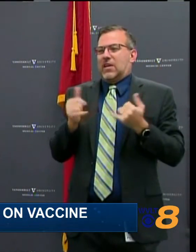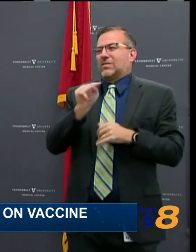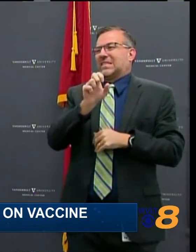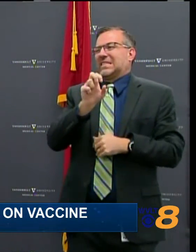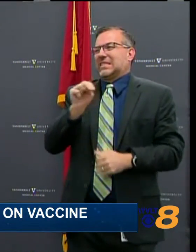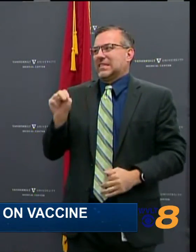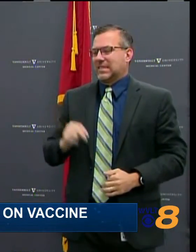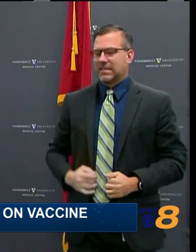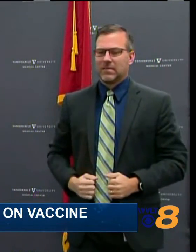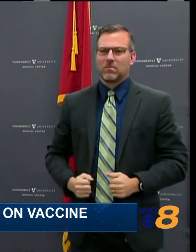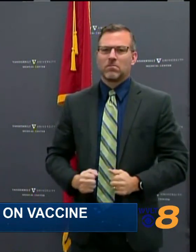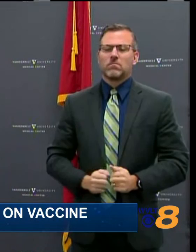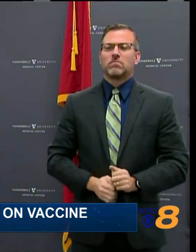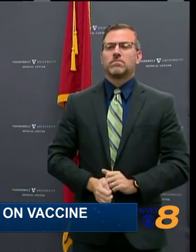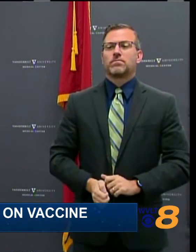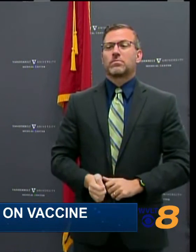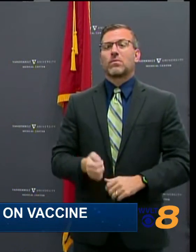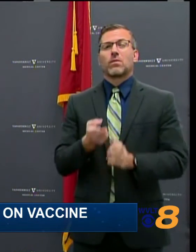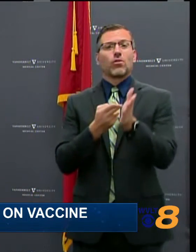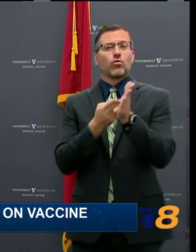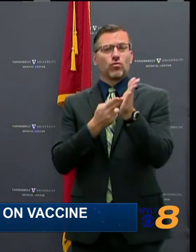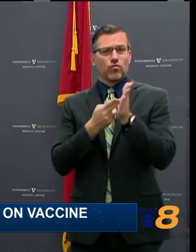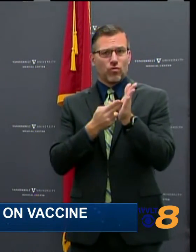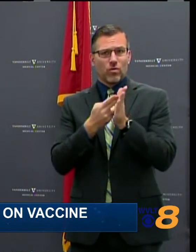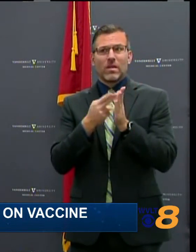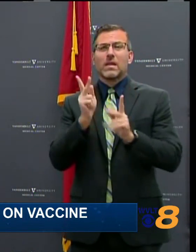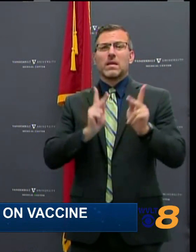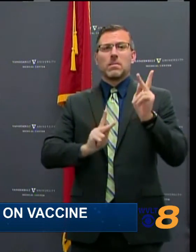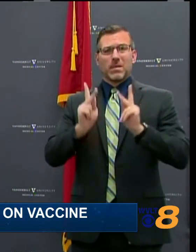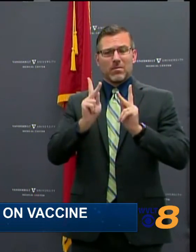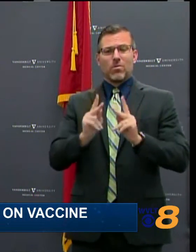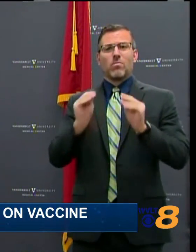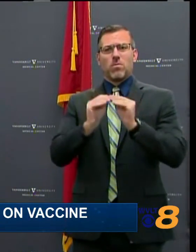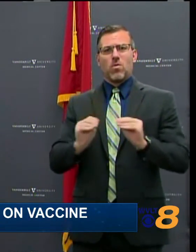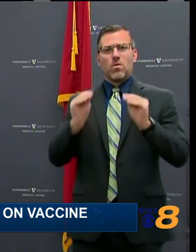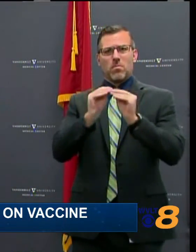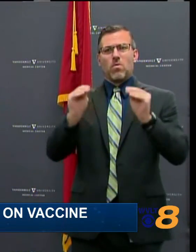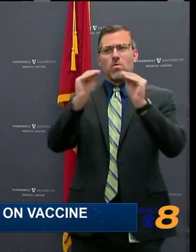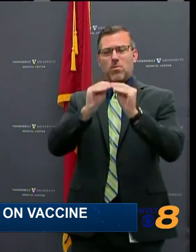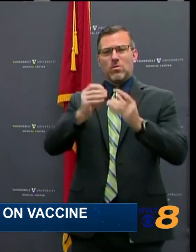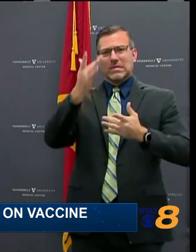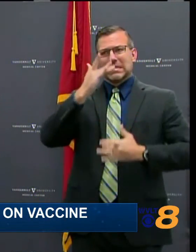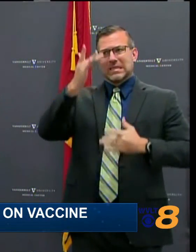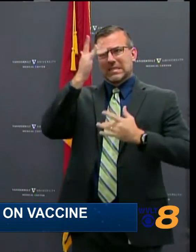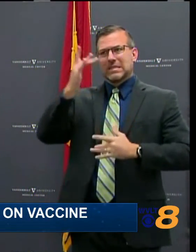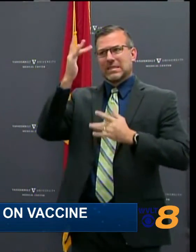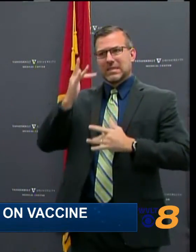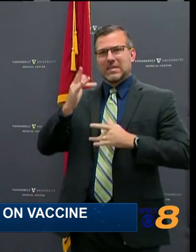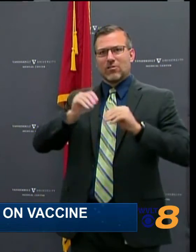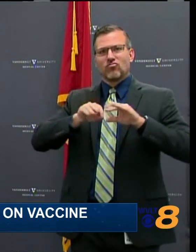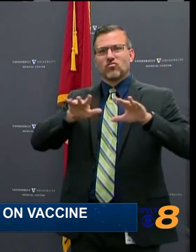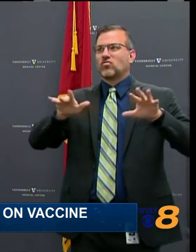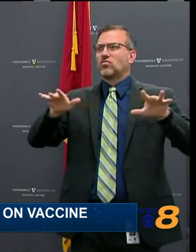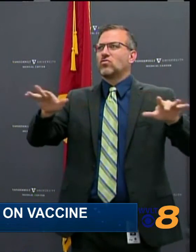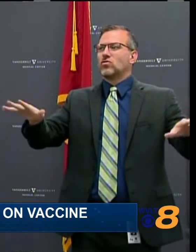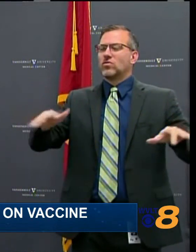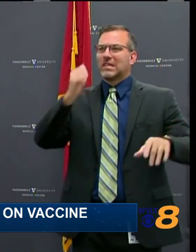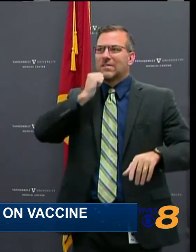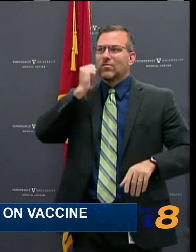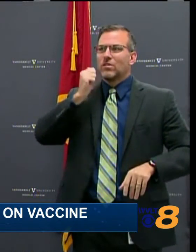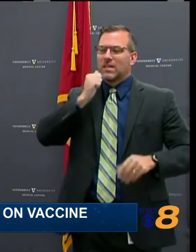sobering reality that we are getting sicker in Tennessee by the day from COVID-19.